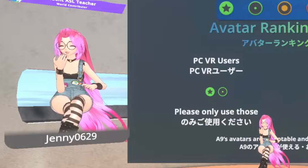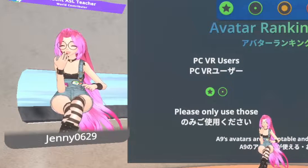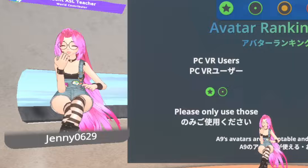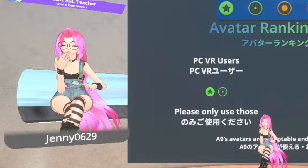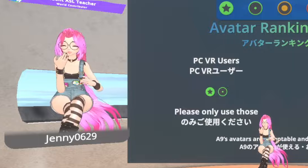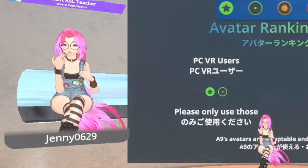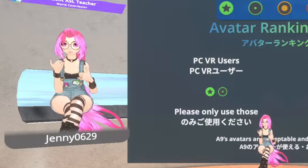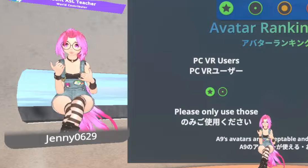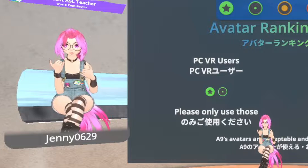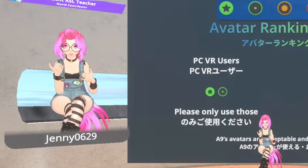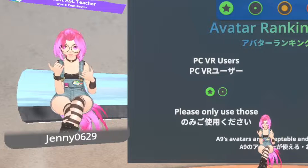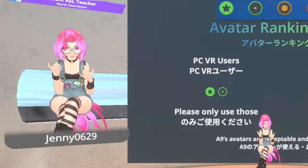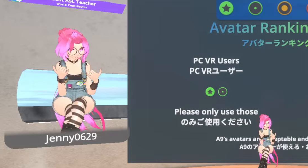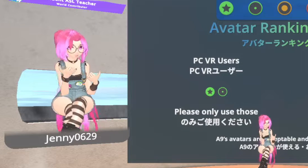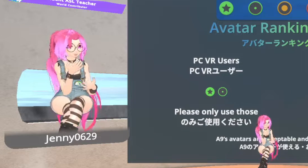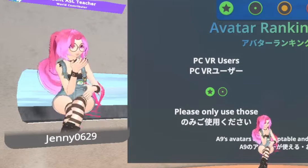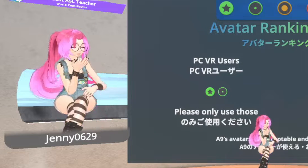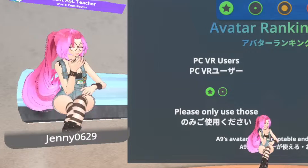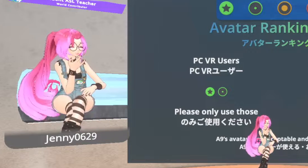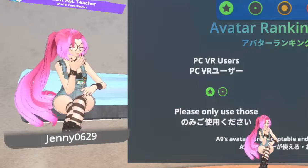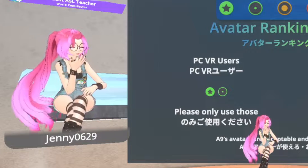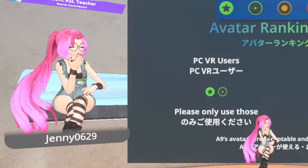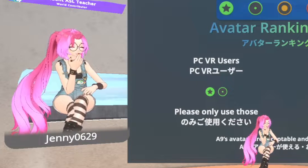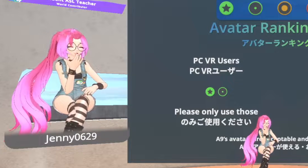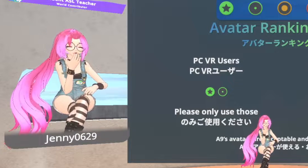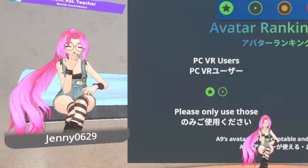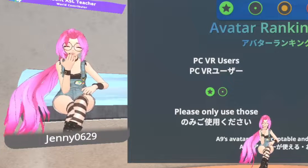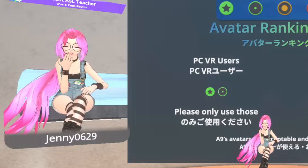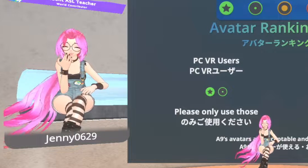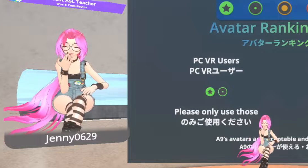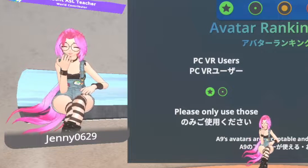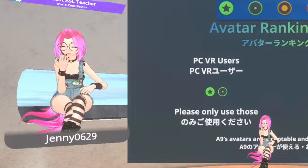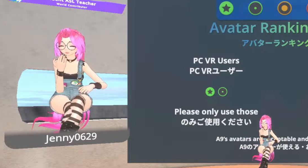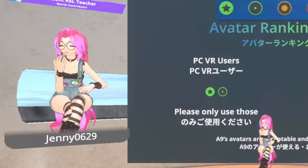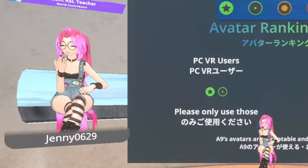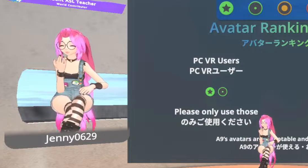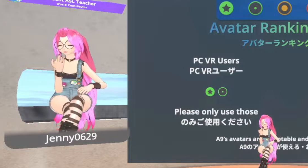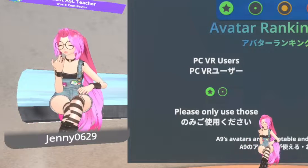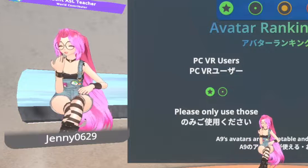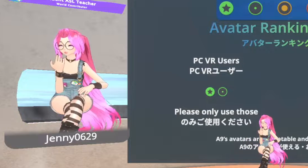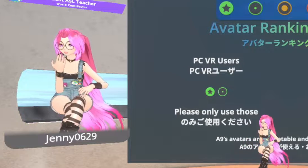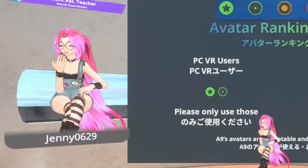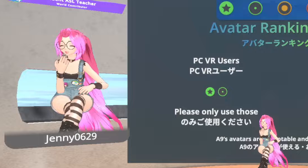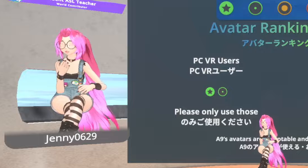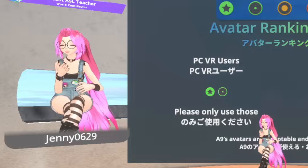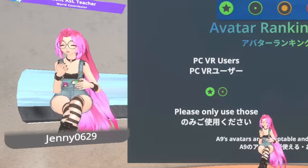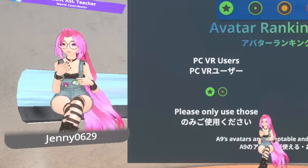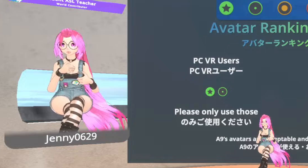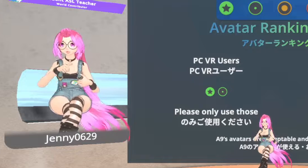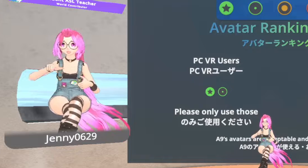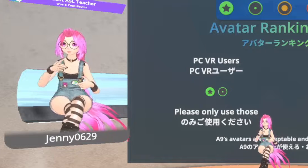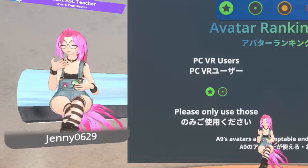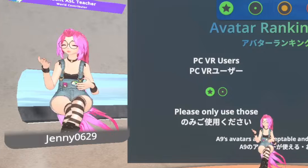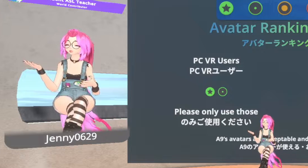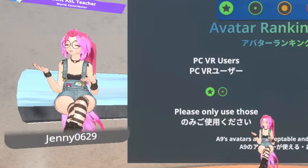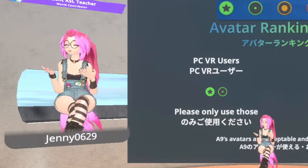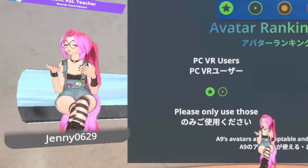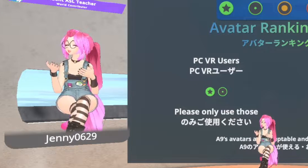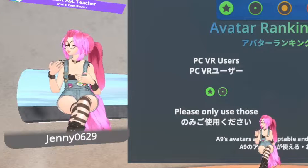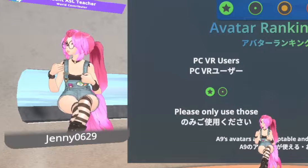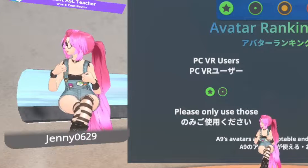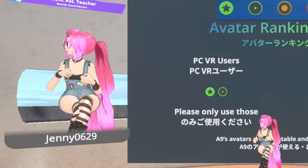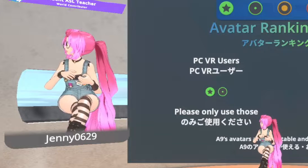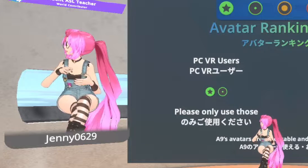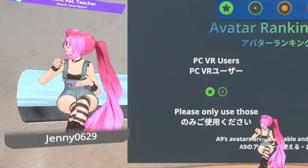some colors today. How does that sound? Would you guys want to learn colors? Does that sound good? Is there anything else